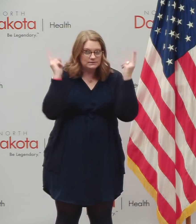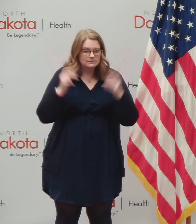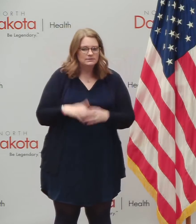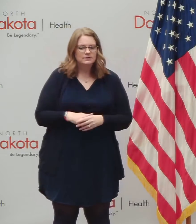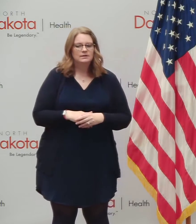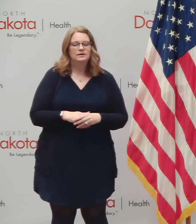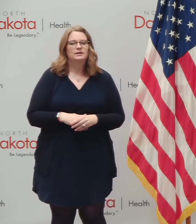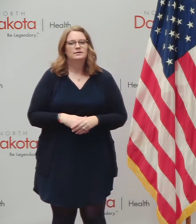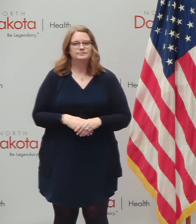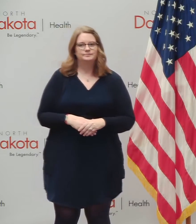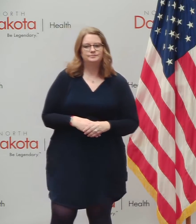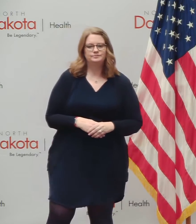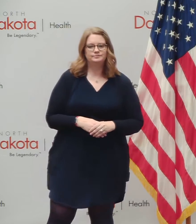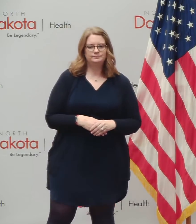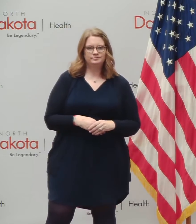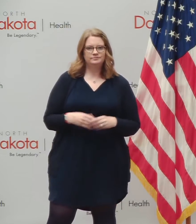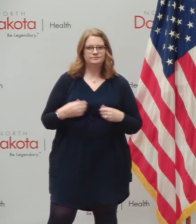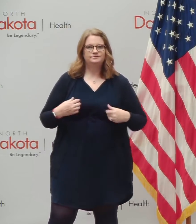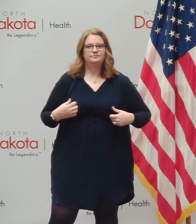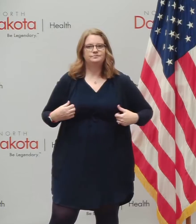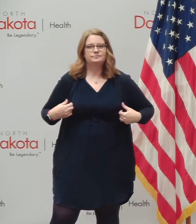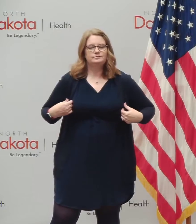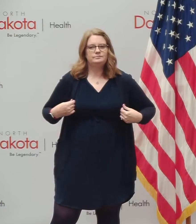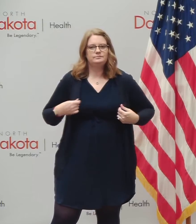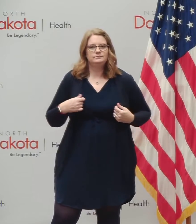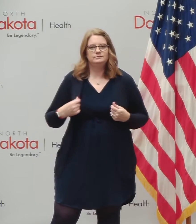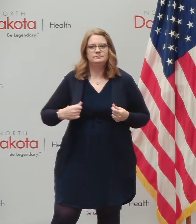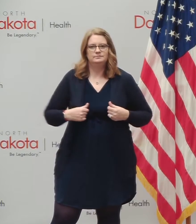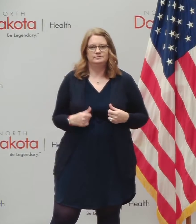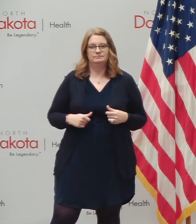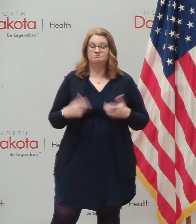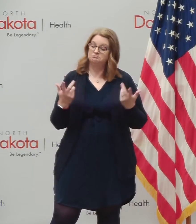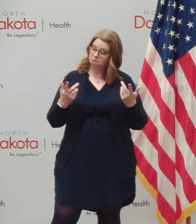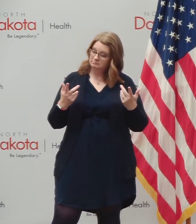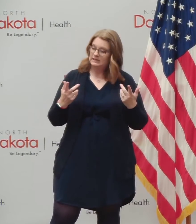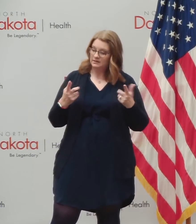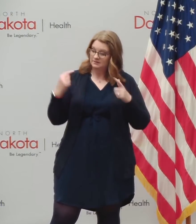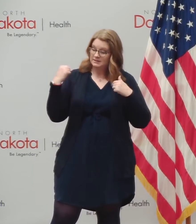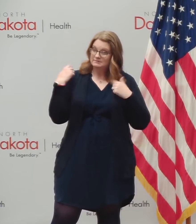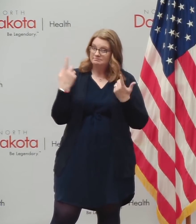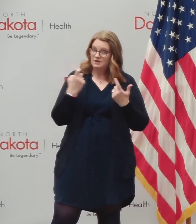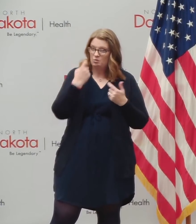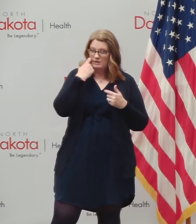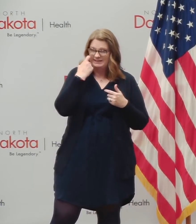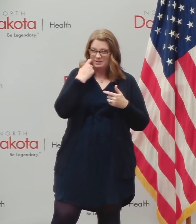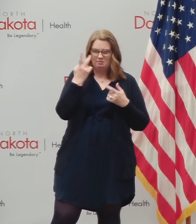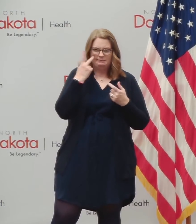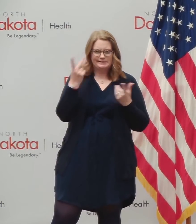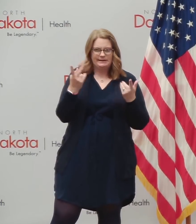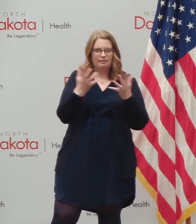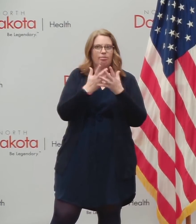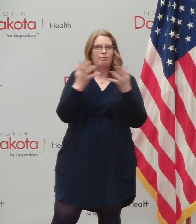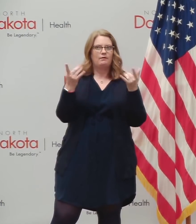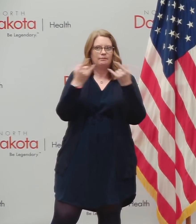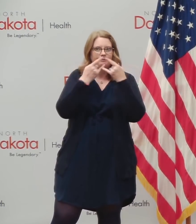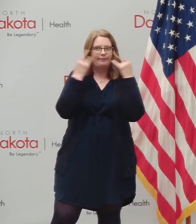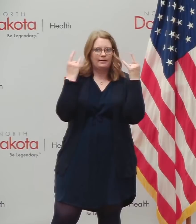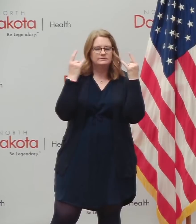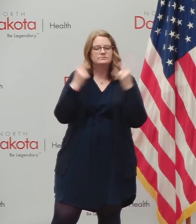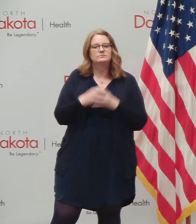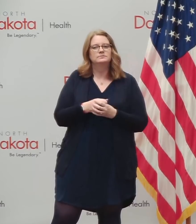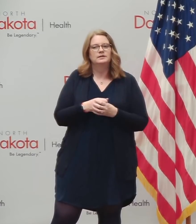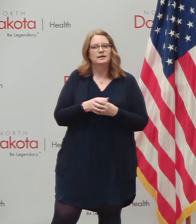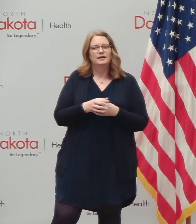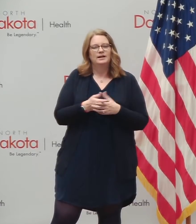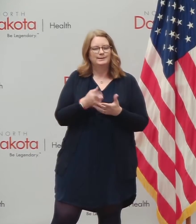know that we've seen more masks than we normally do in a year, and we're sure that there's going to be a lot